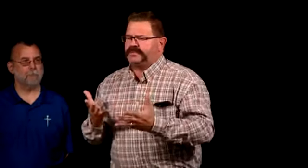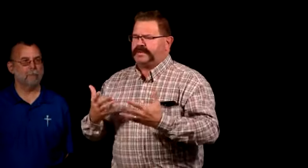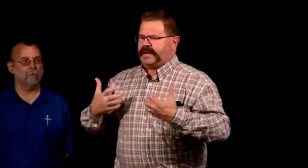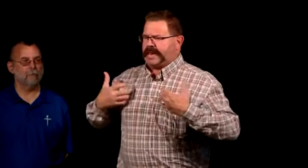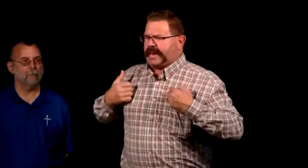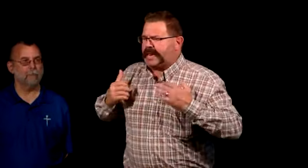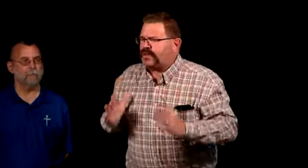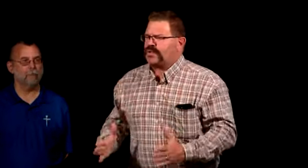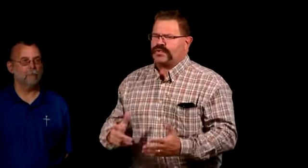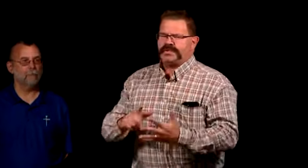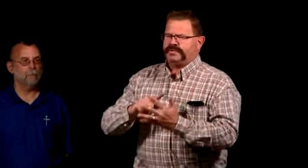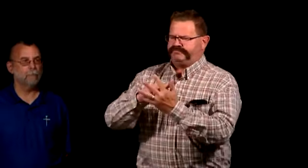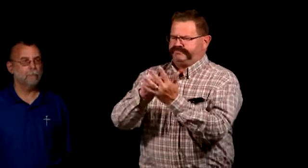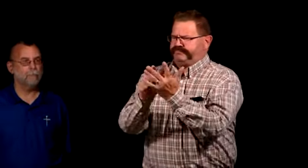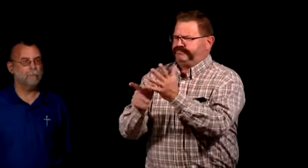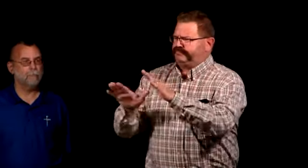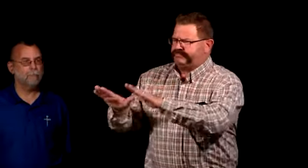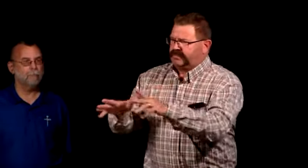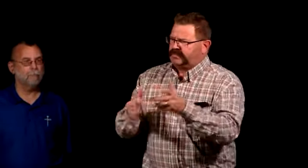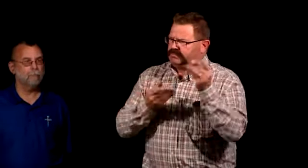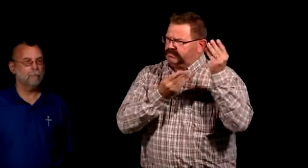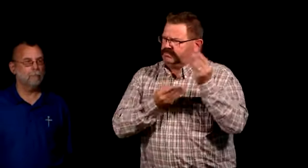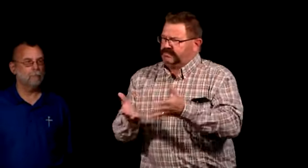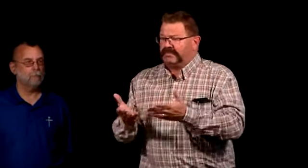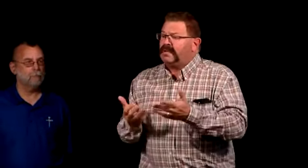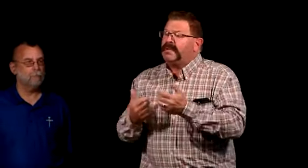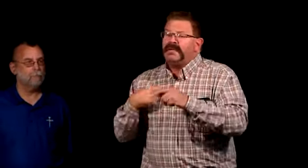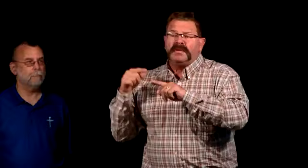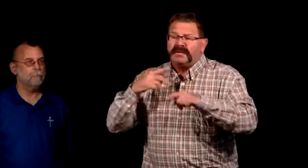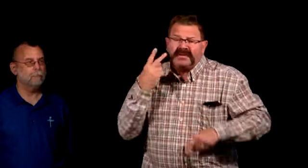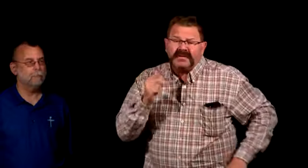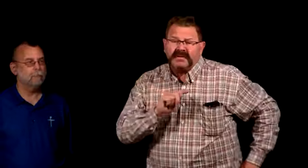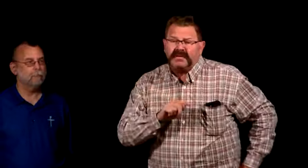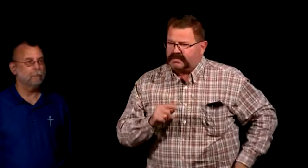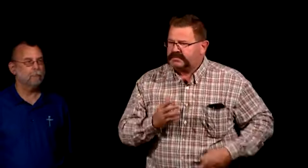for gifts, healing, relaxation, knowledge.